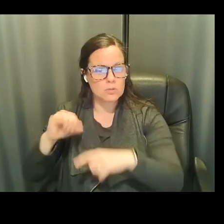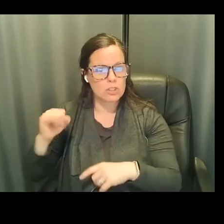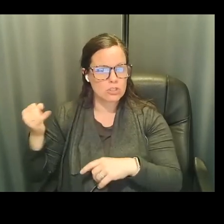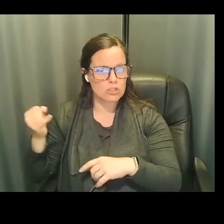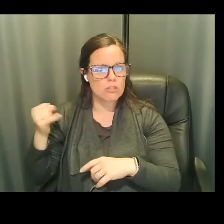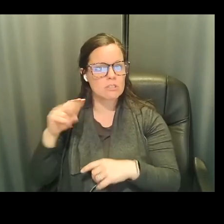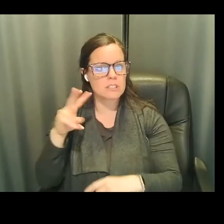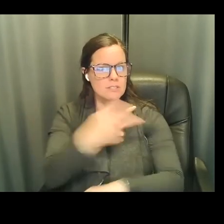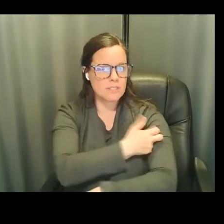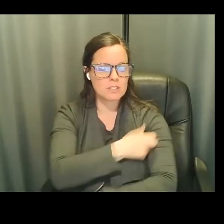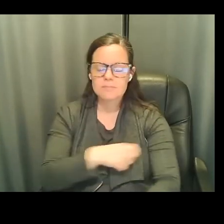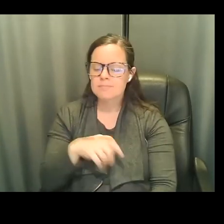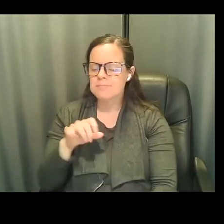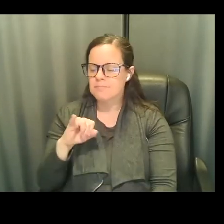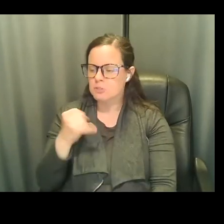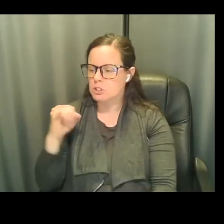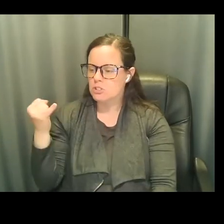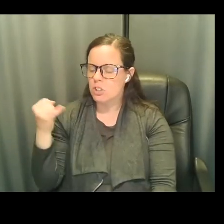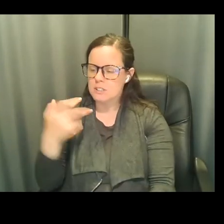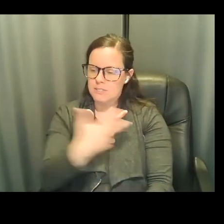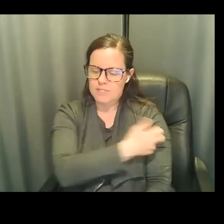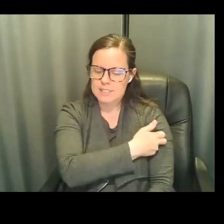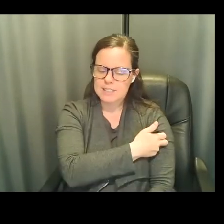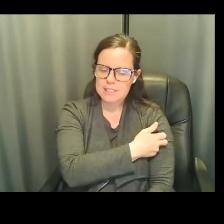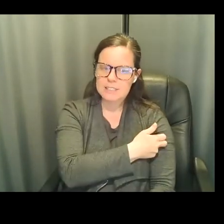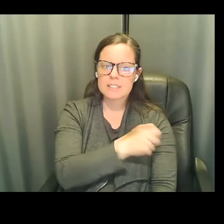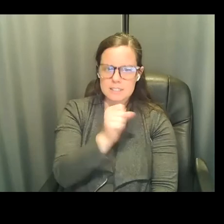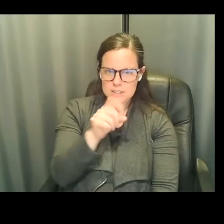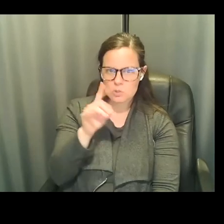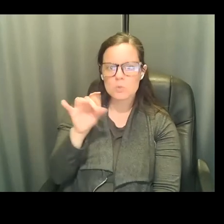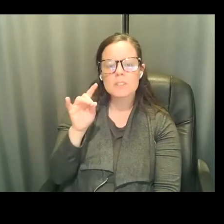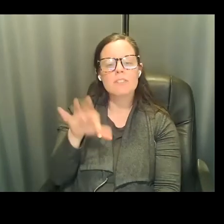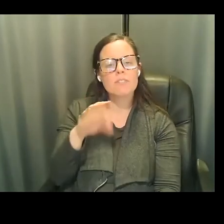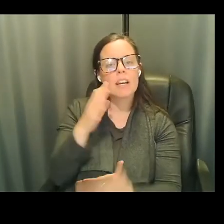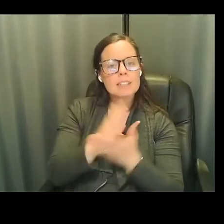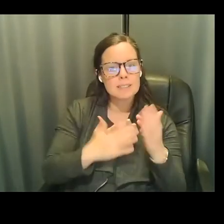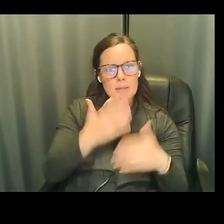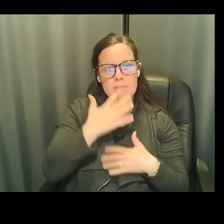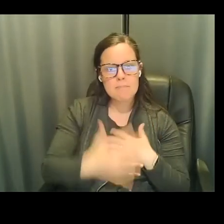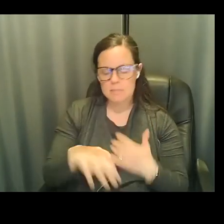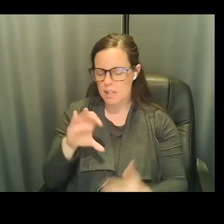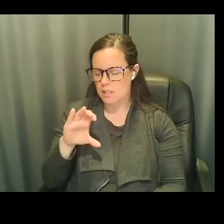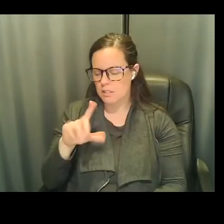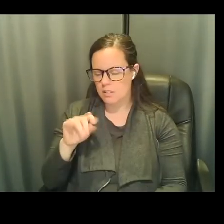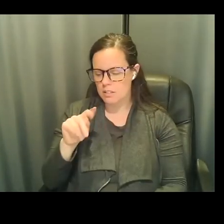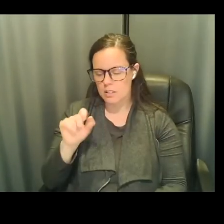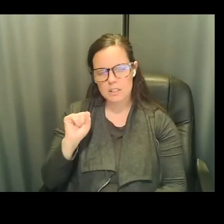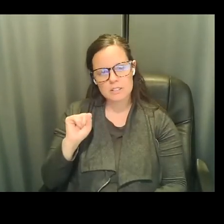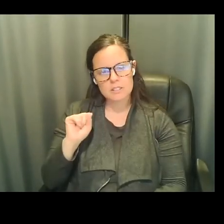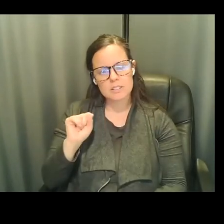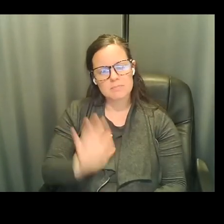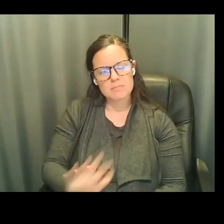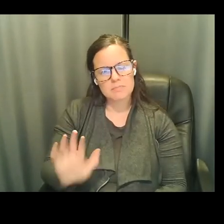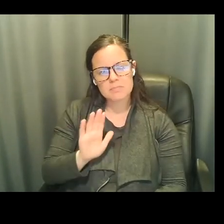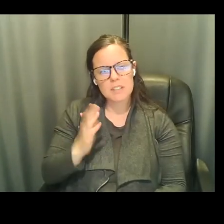Yeah, the Johnson & Johnson vaccine, and yes, we did find some blood clots which was in about